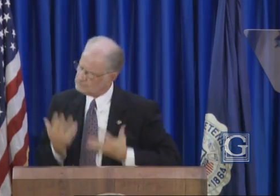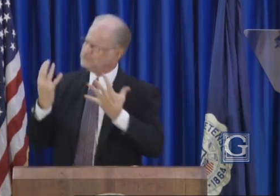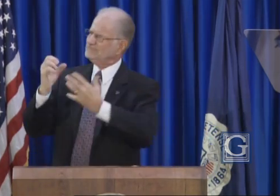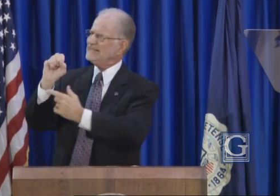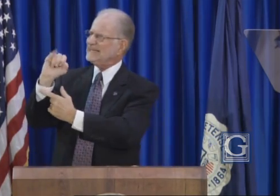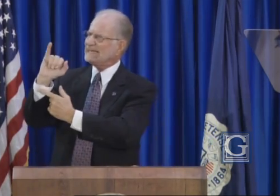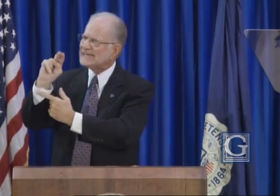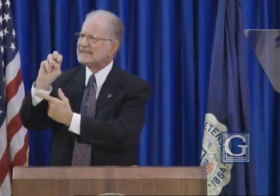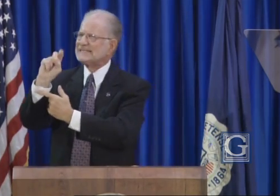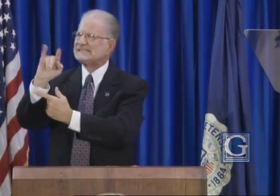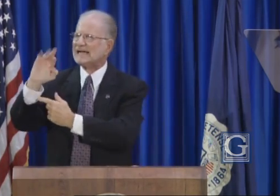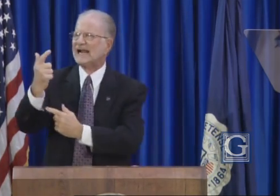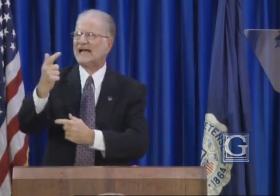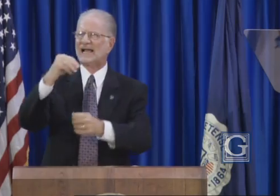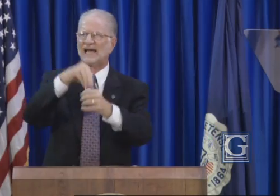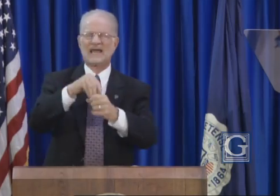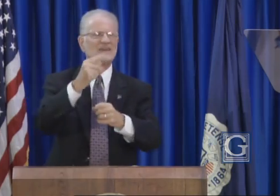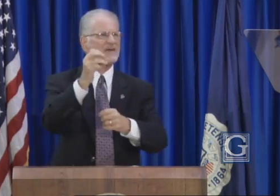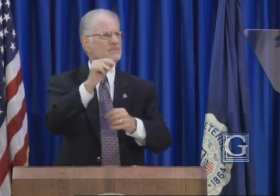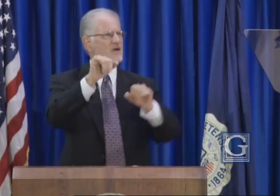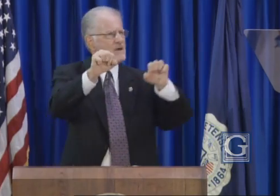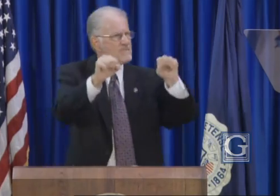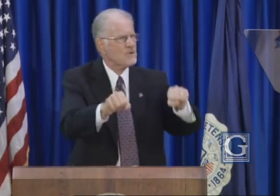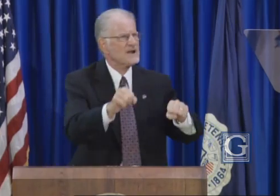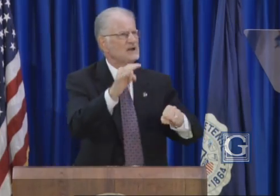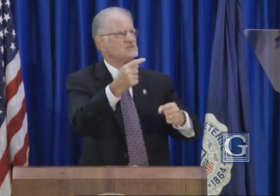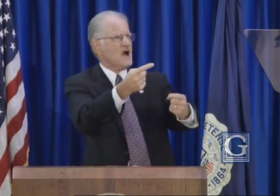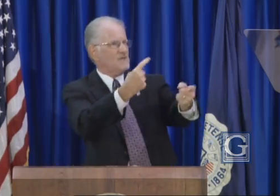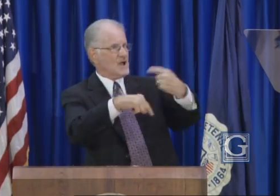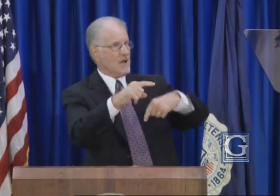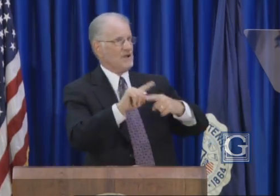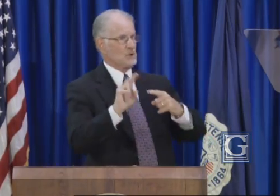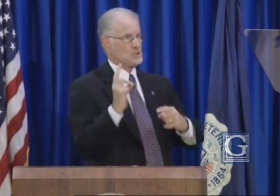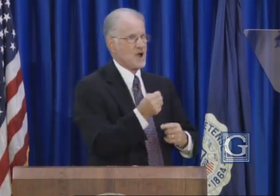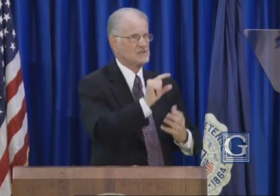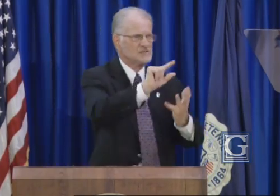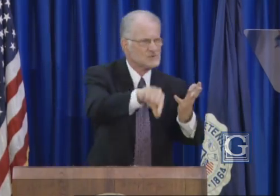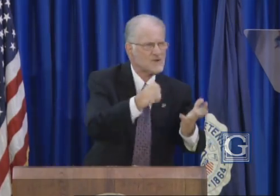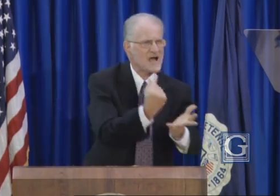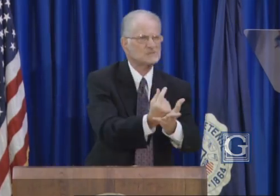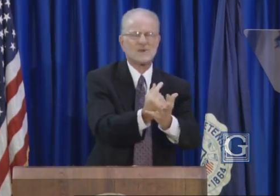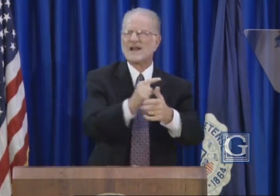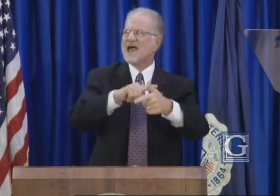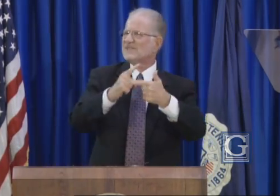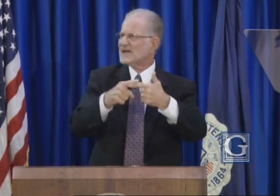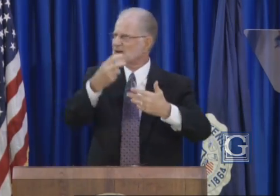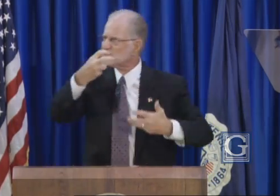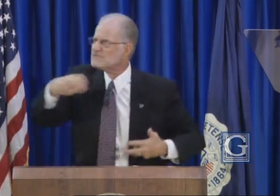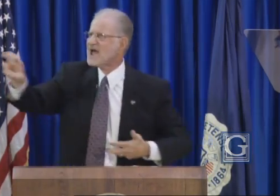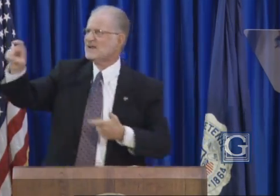done? By instilling in them the potential of coming to